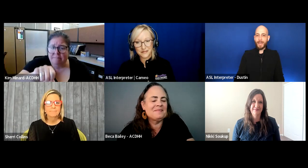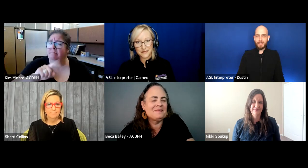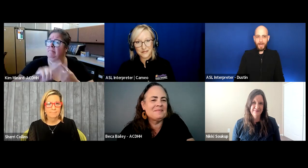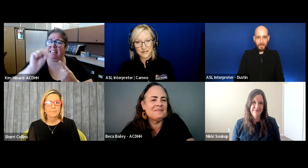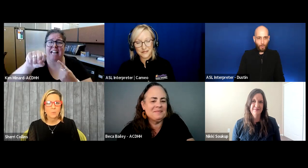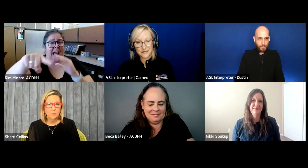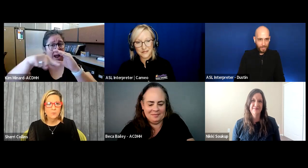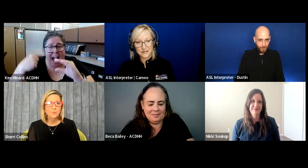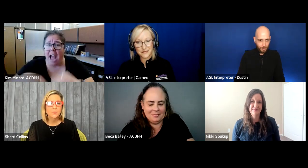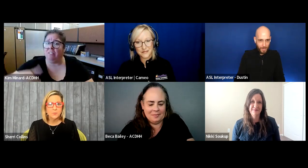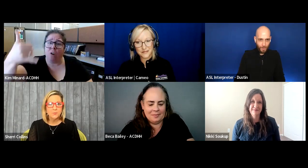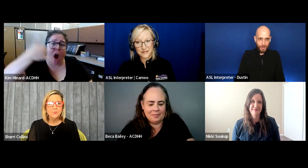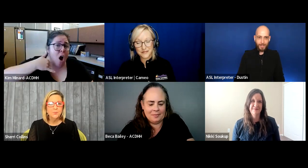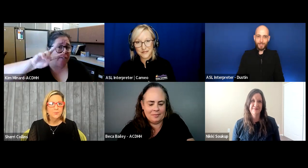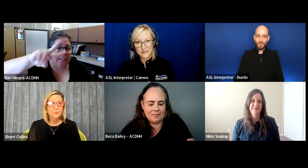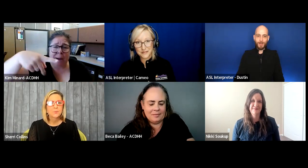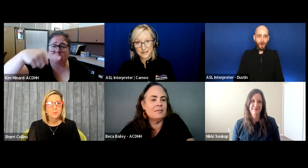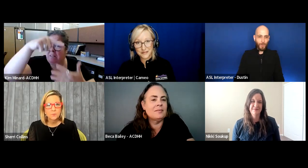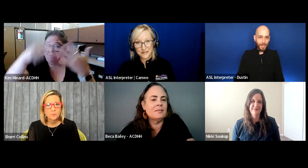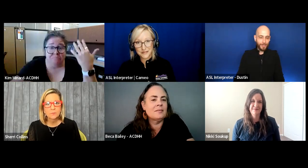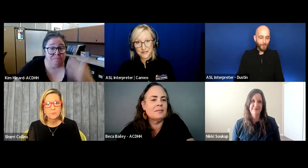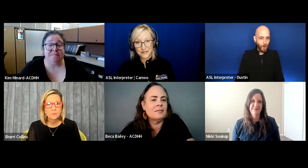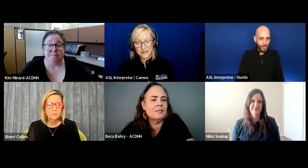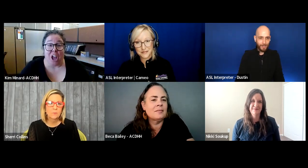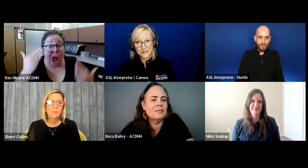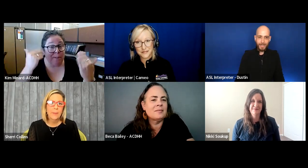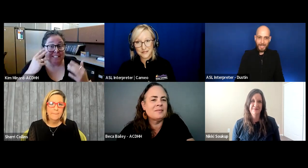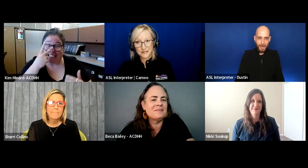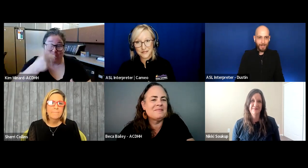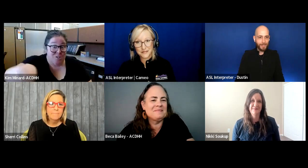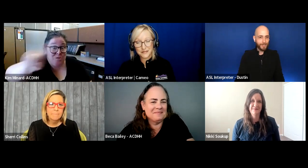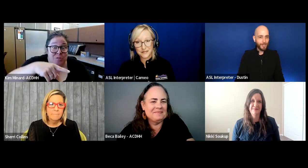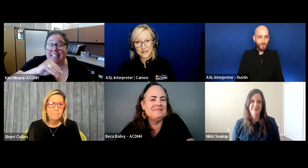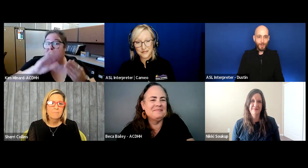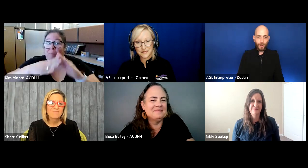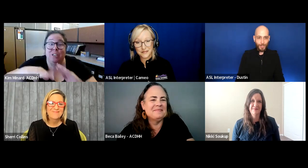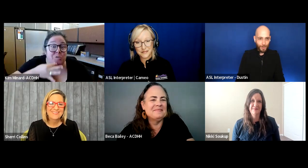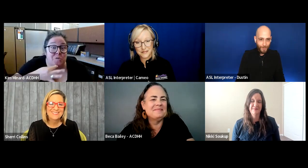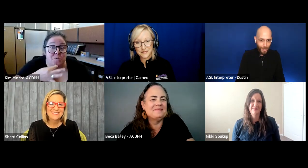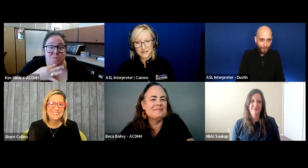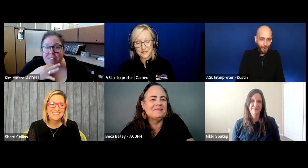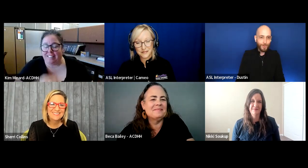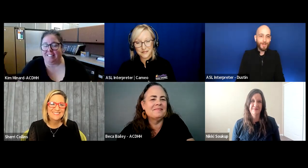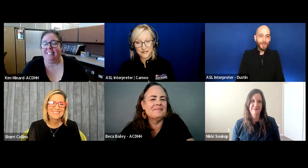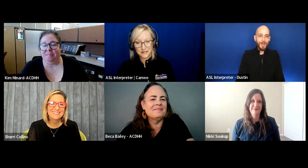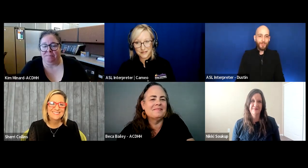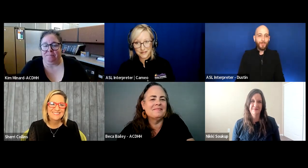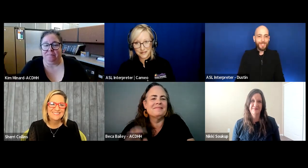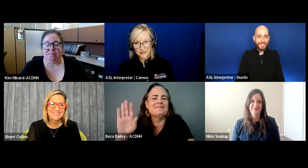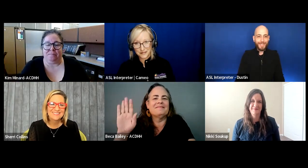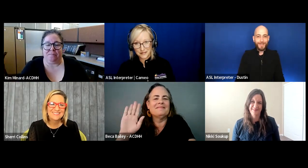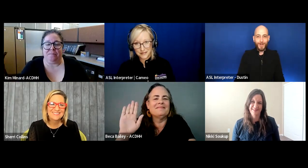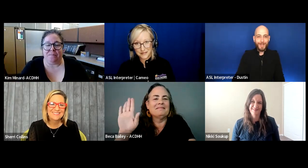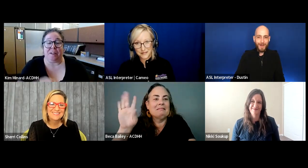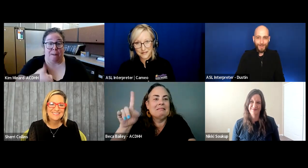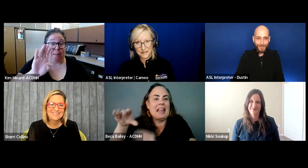open. If you'd like to make an appointment to meet with us, you can always call us, email us, you can call us on the video phone, and